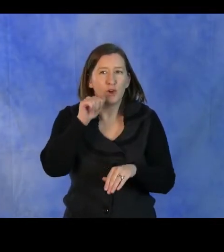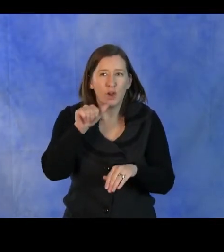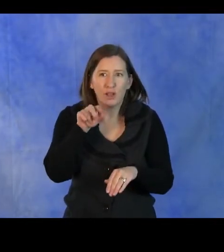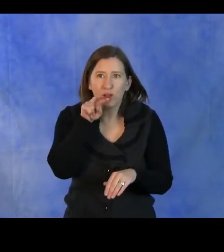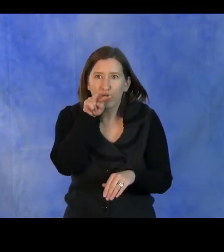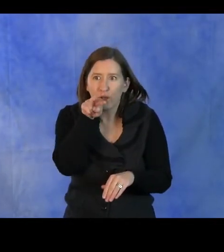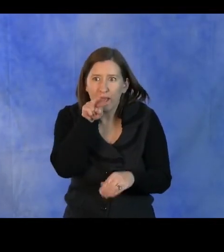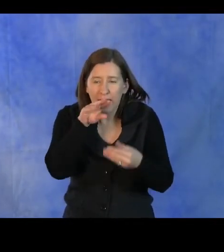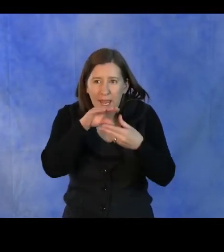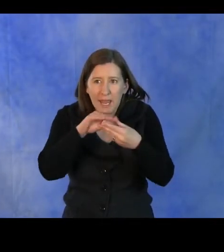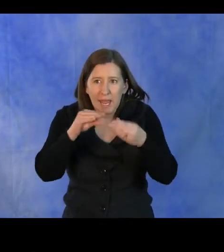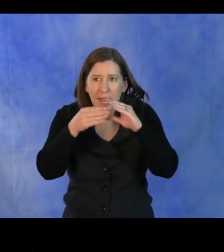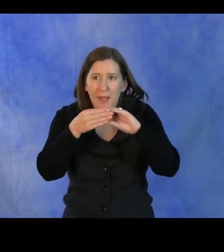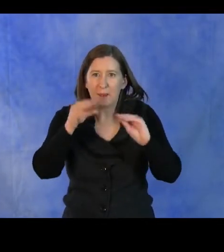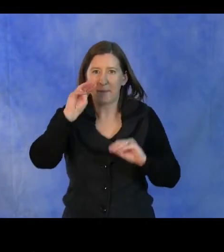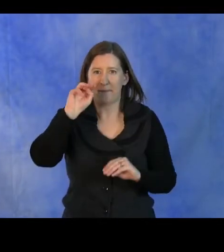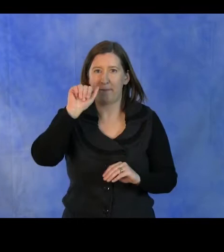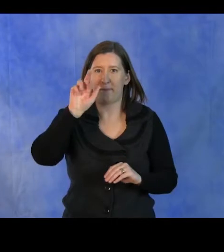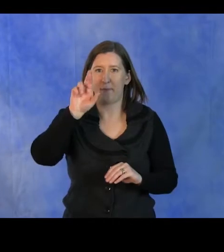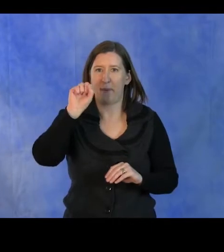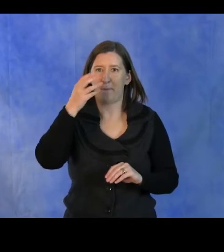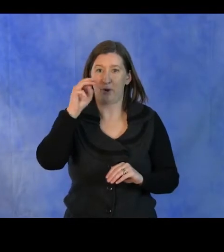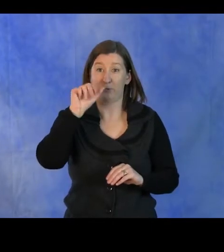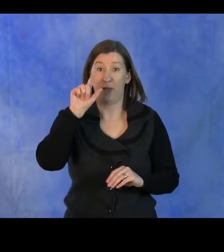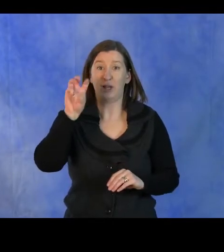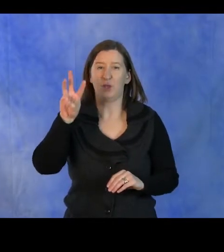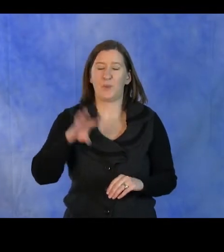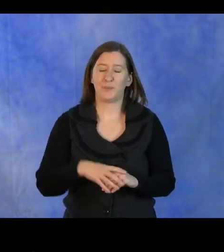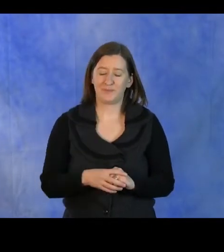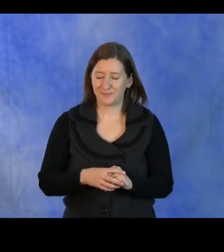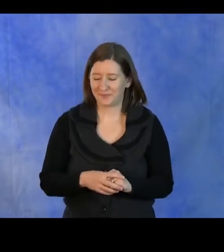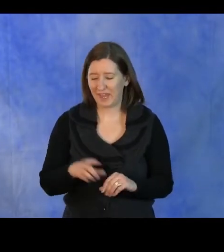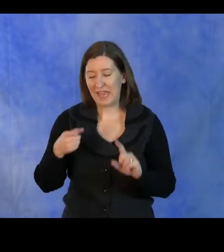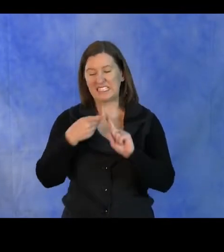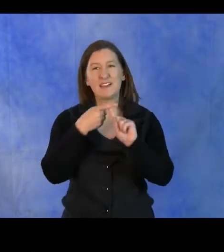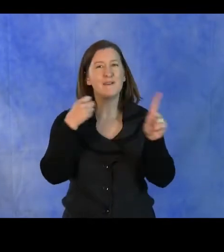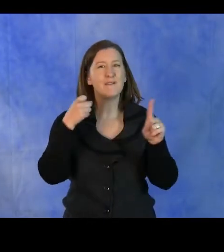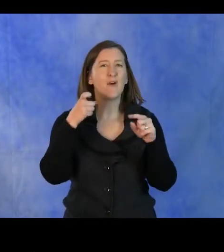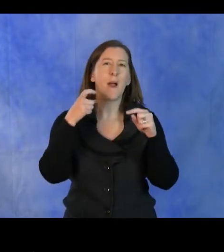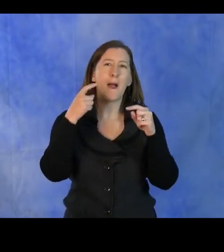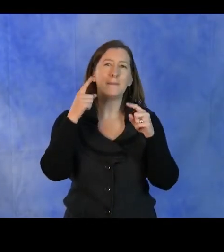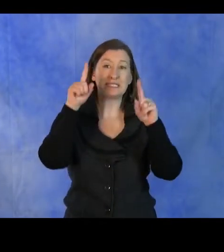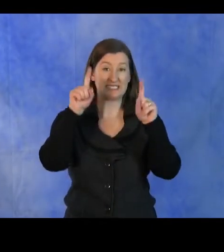So I put a picture of a little girl looking at a marshmallow.